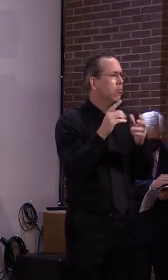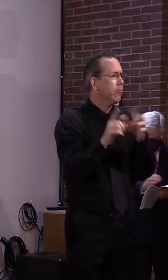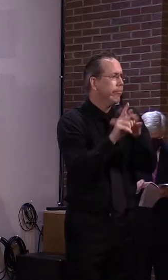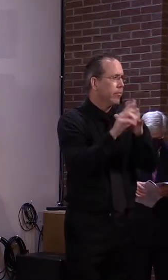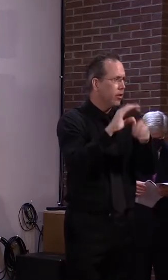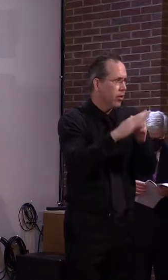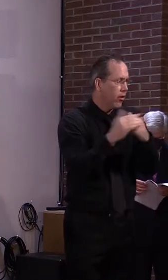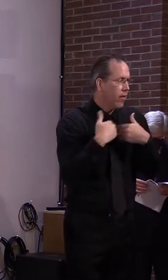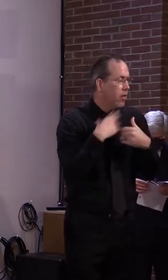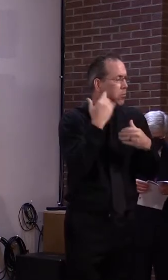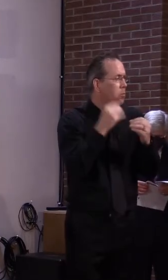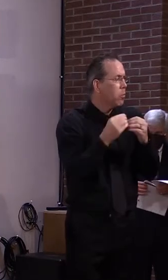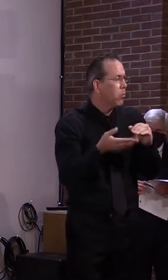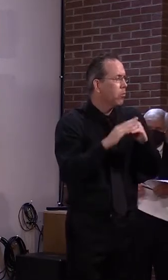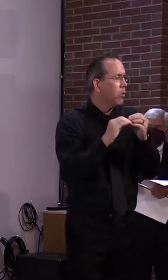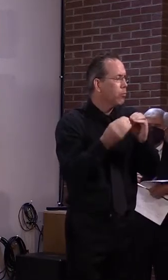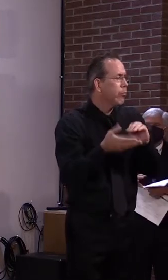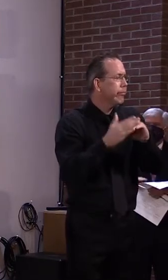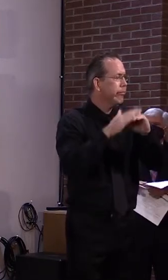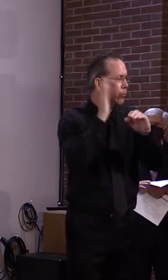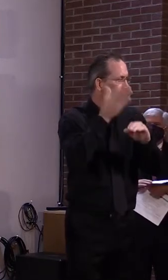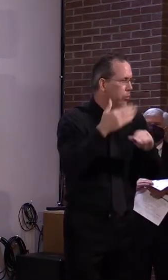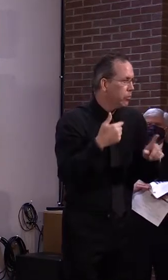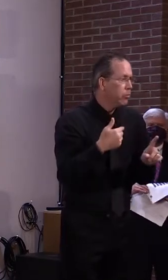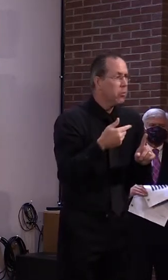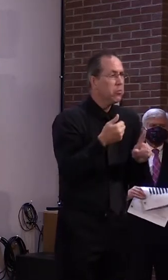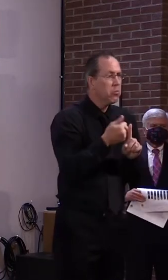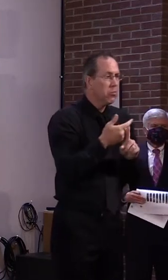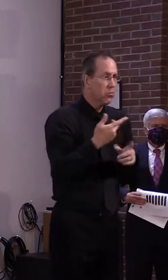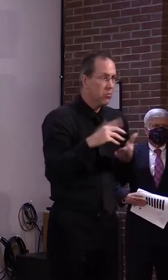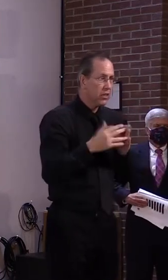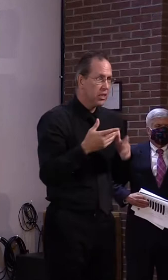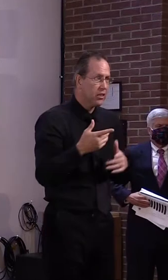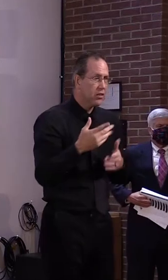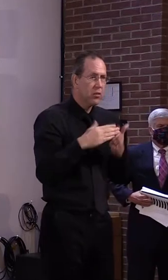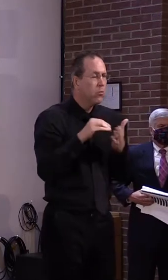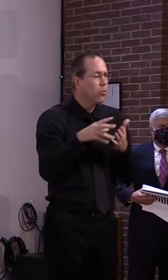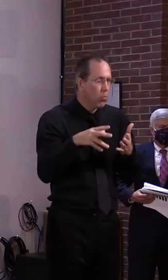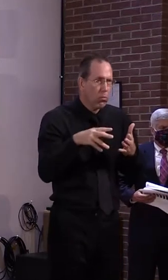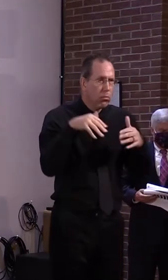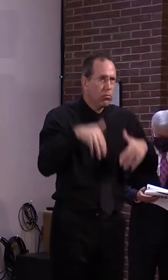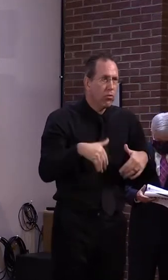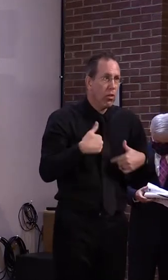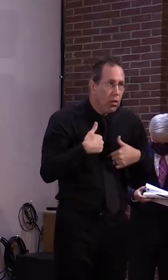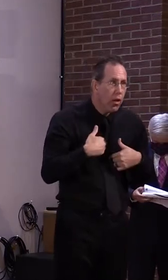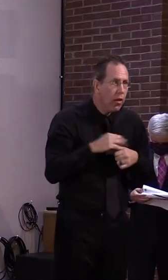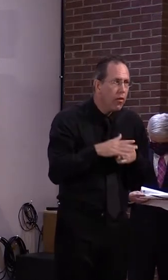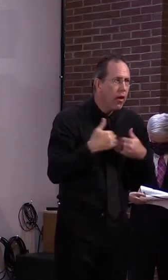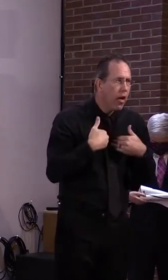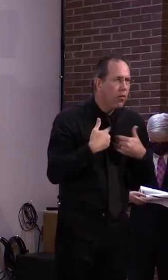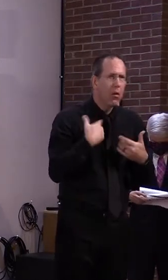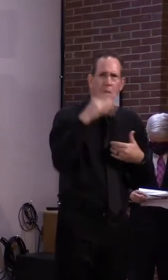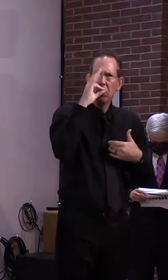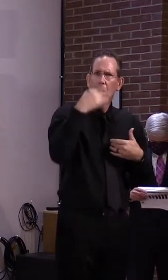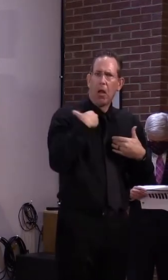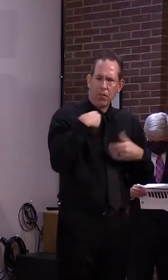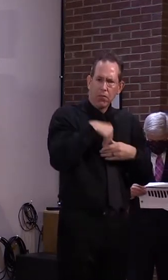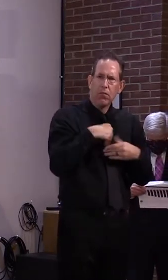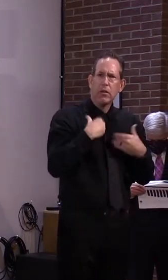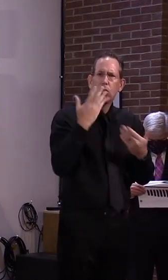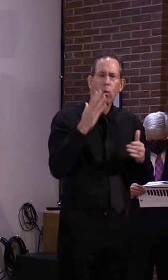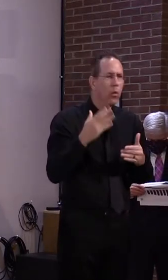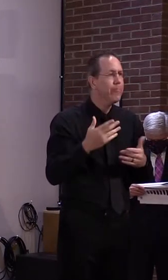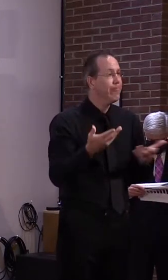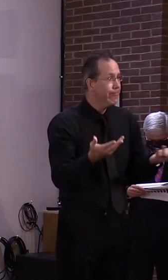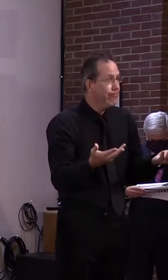are generally surprised at their result. They're not coming in sick and coughing and what have you, with rare exception.